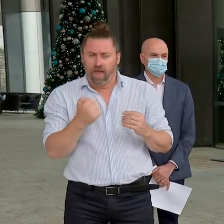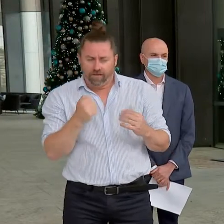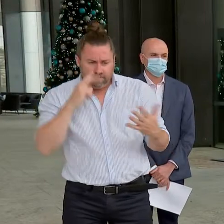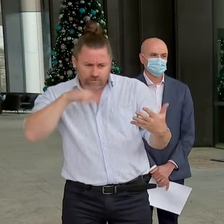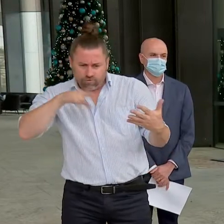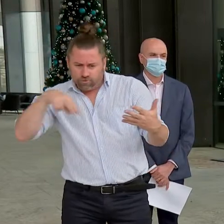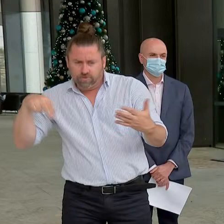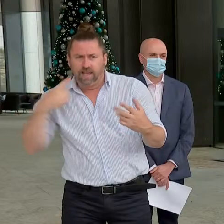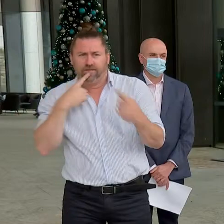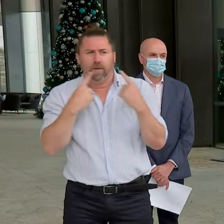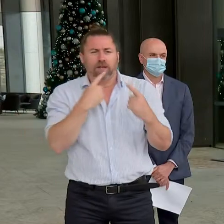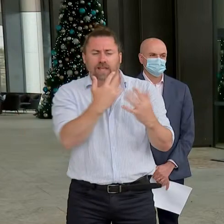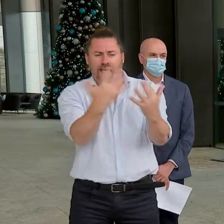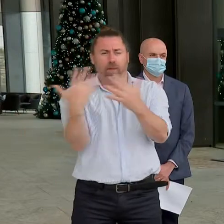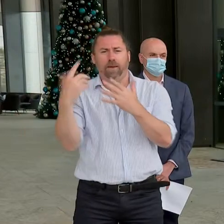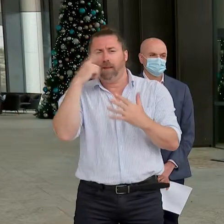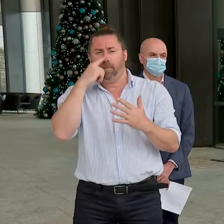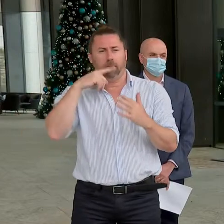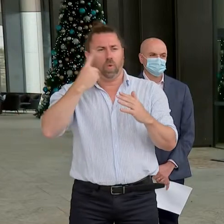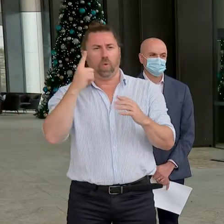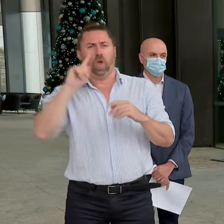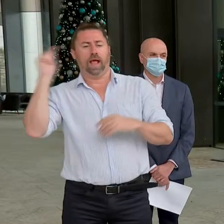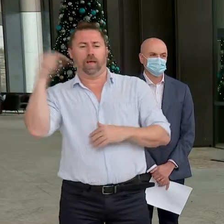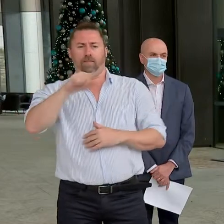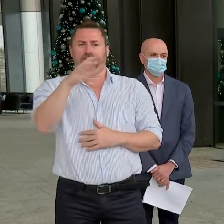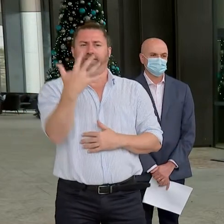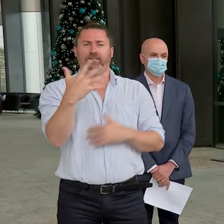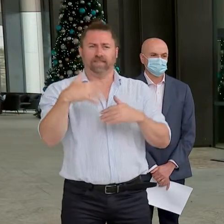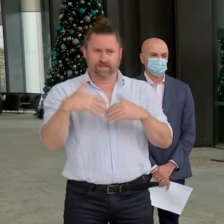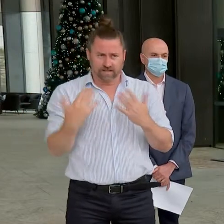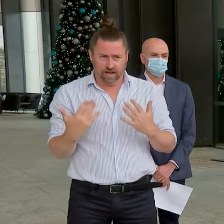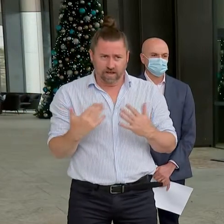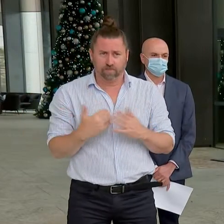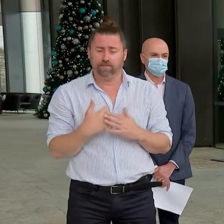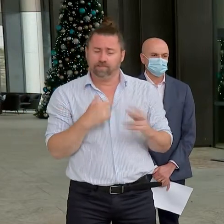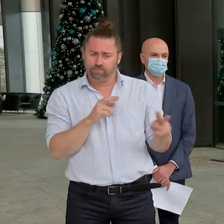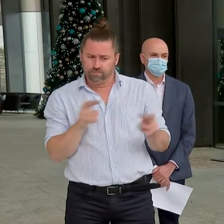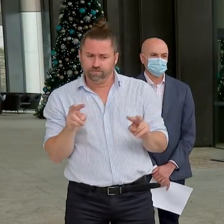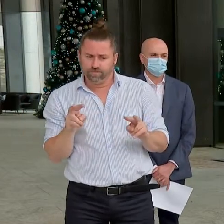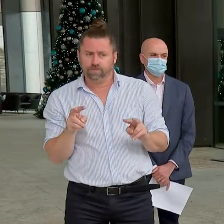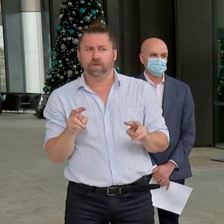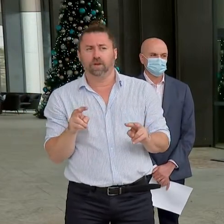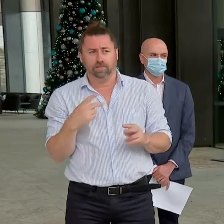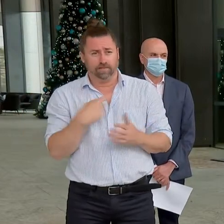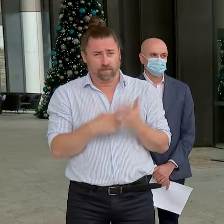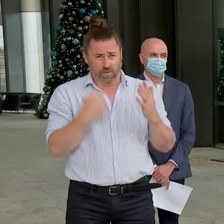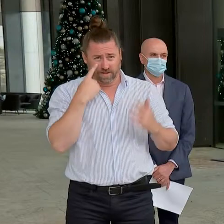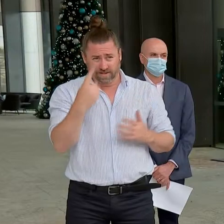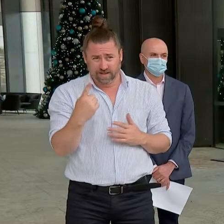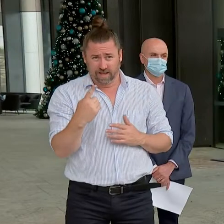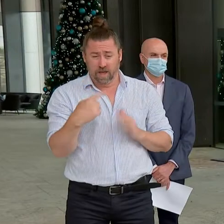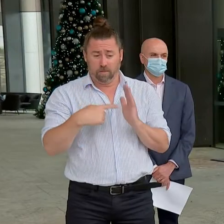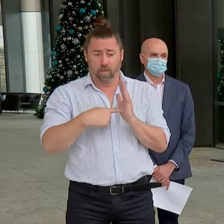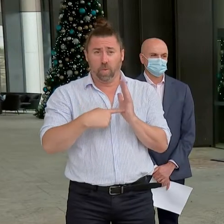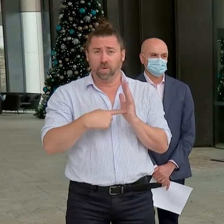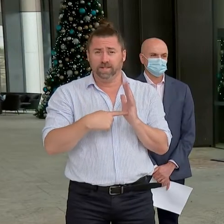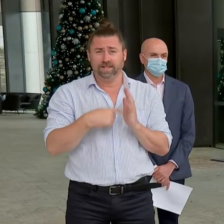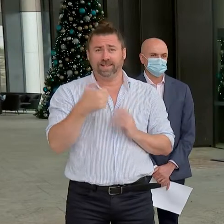received just in the last 24 hours can show that we are only seeing about a